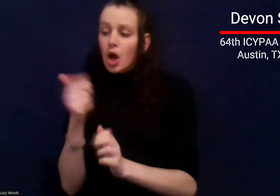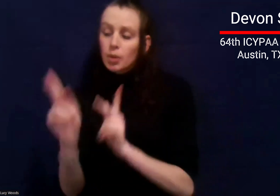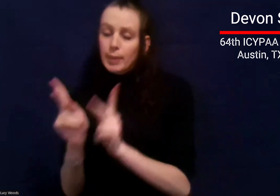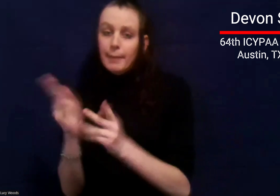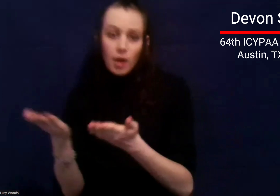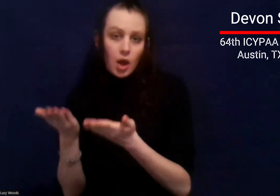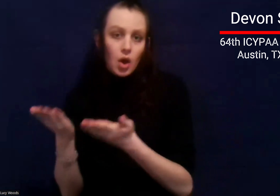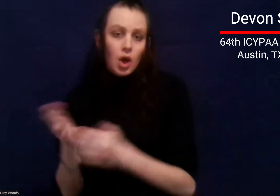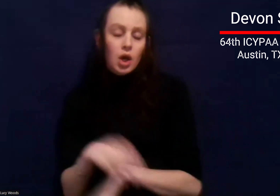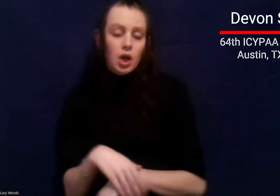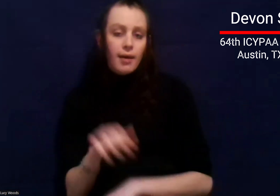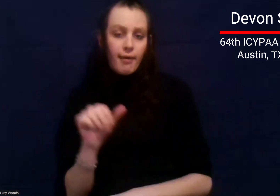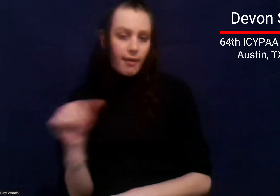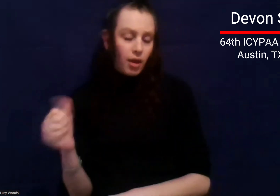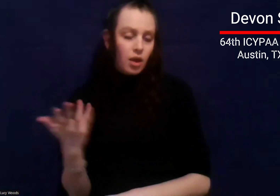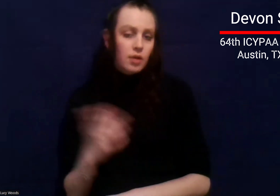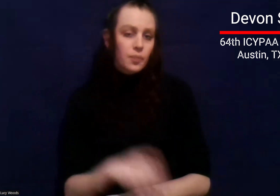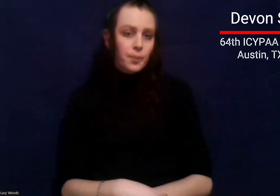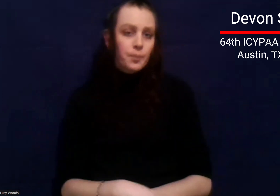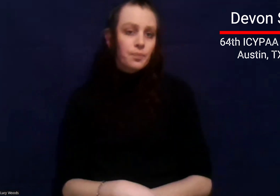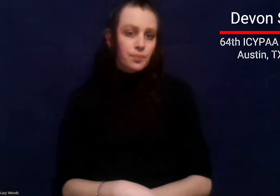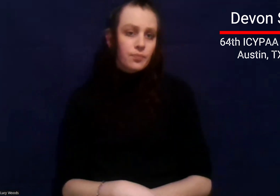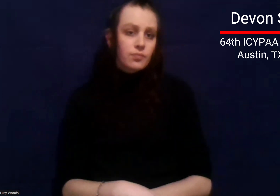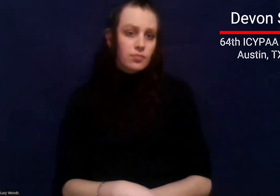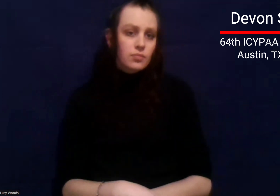program. Um,